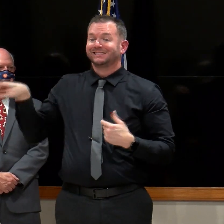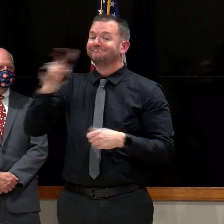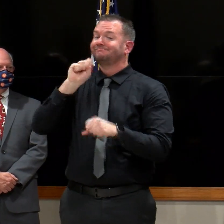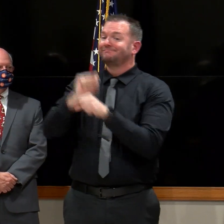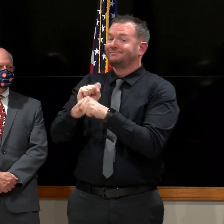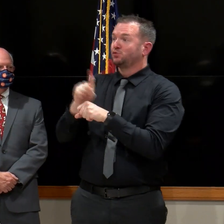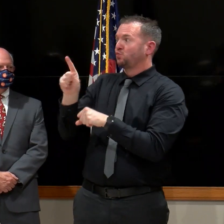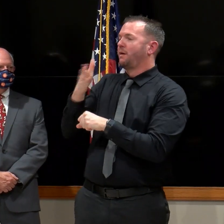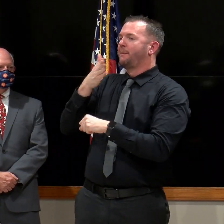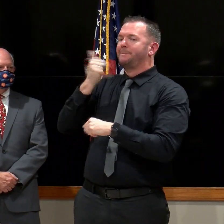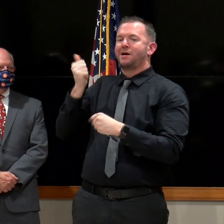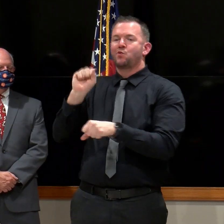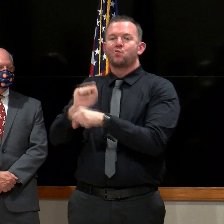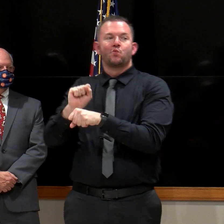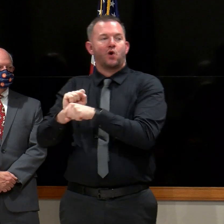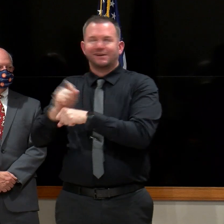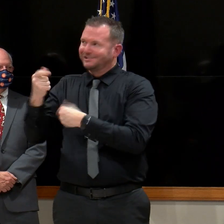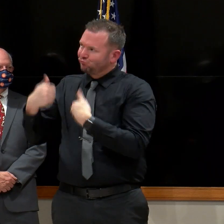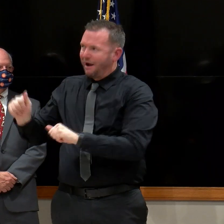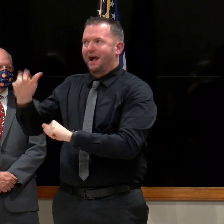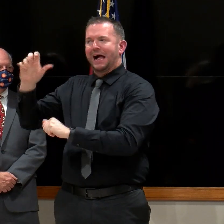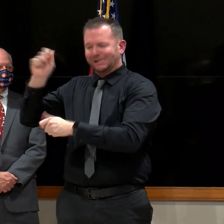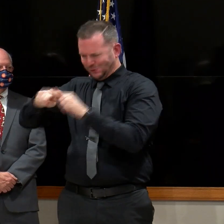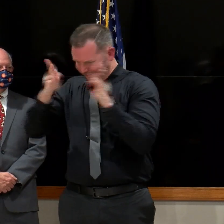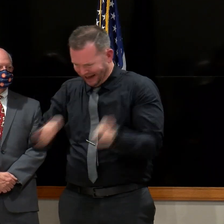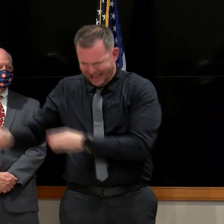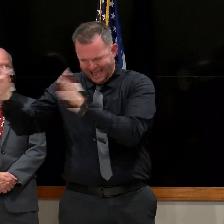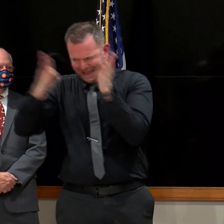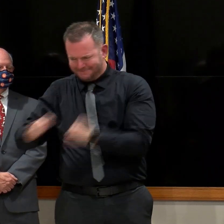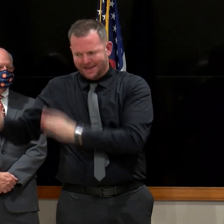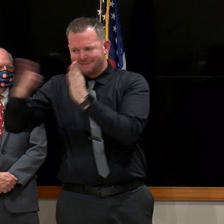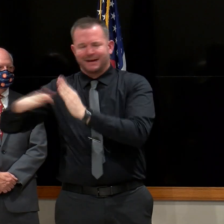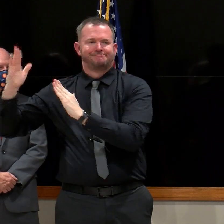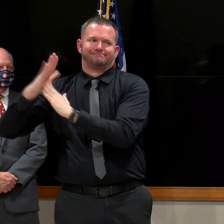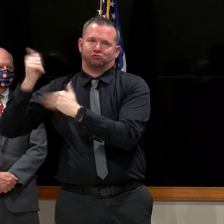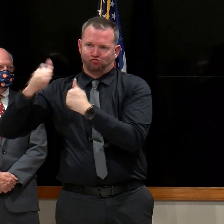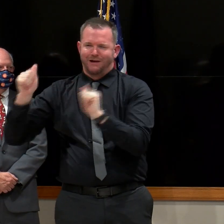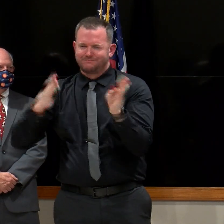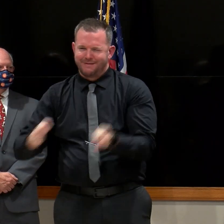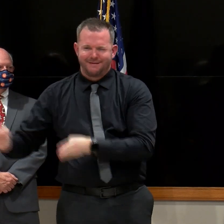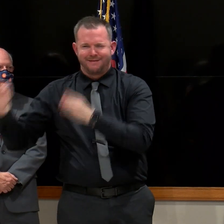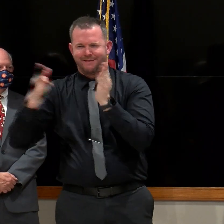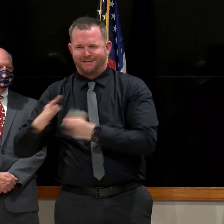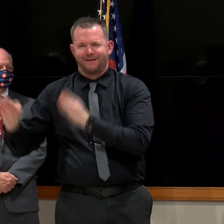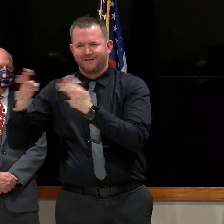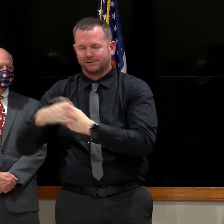for Washington Monday last, is seeing the vaccine come in at Harris